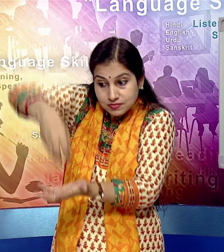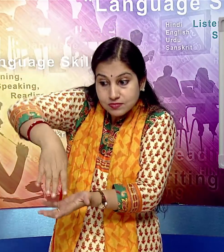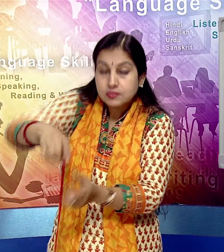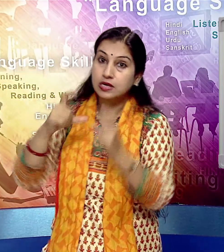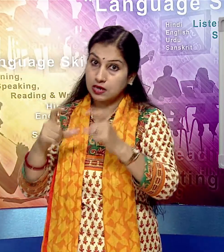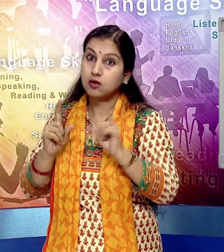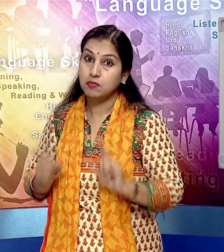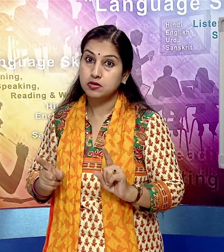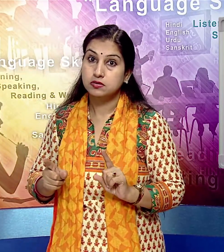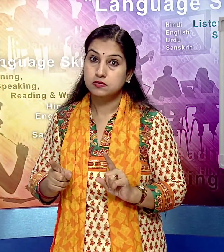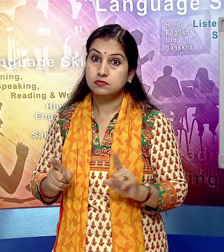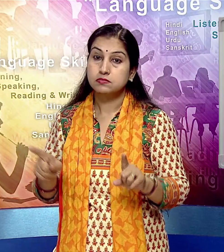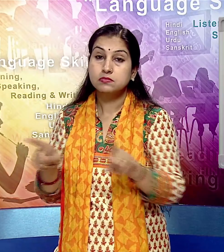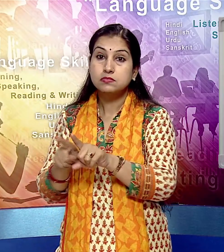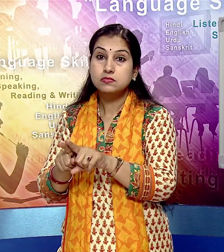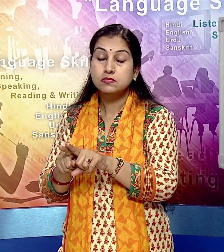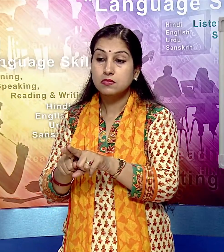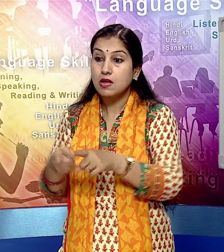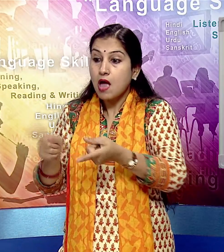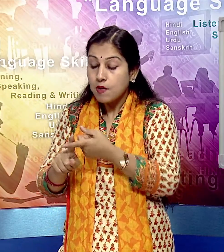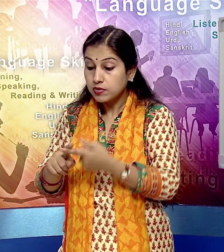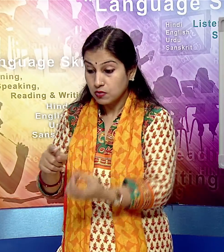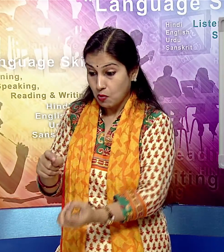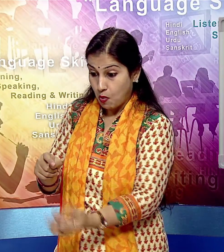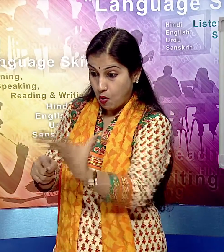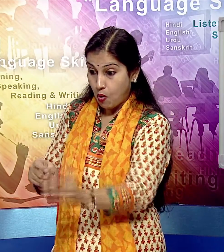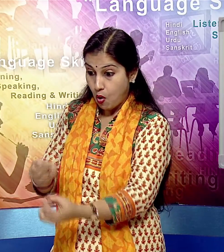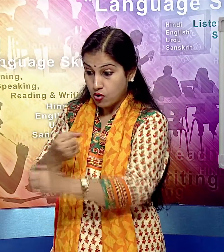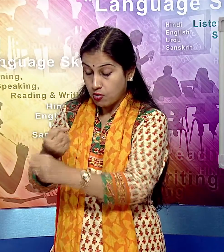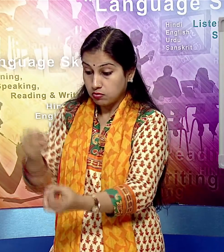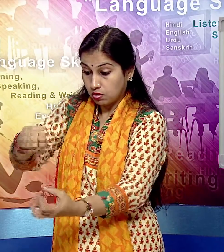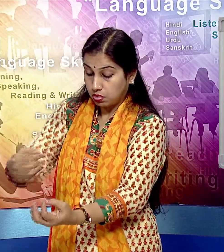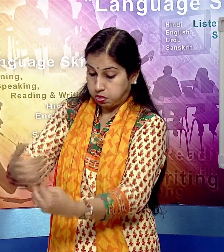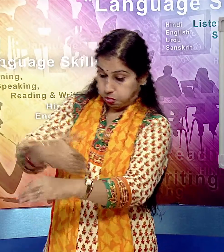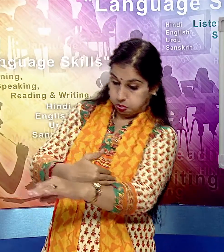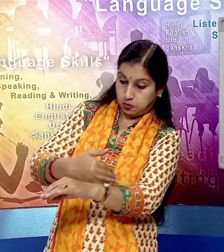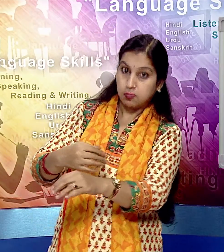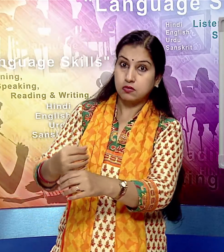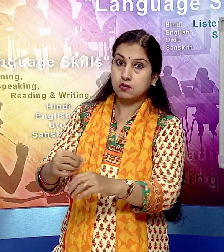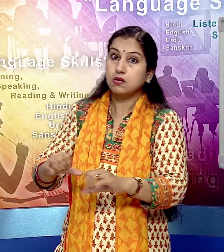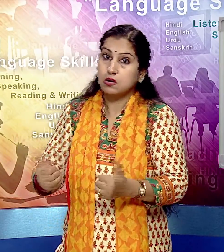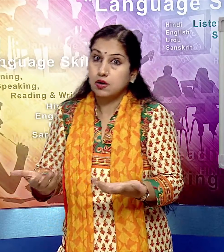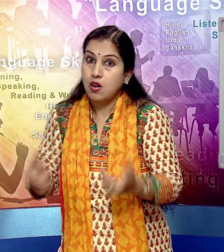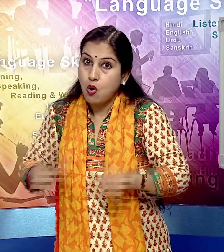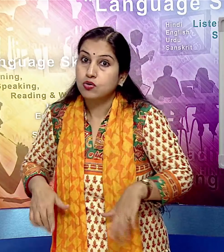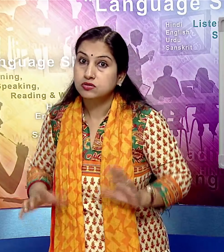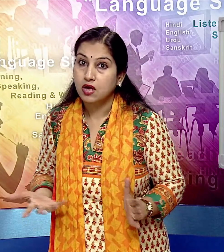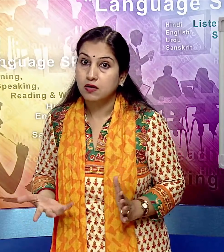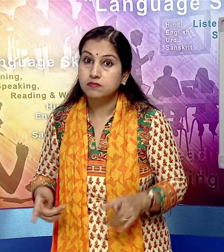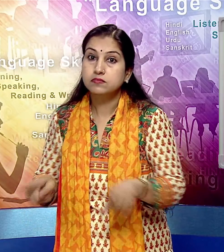Any spillage of hot oil may cause burns. Excess consumption is